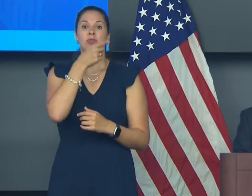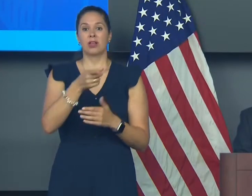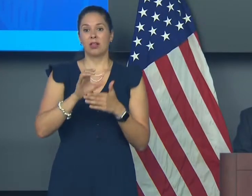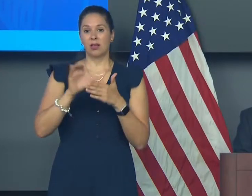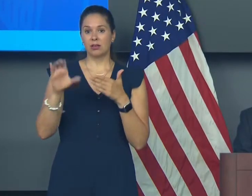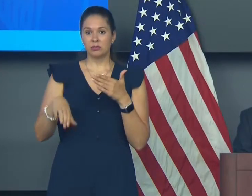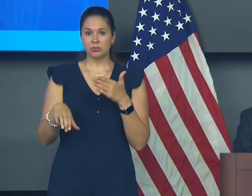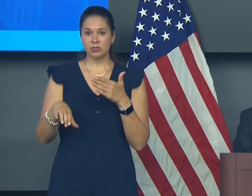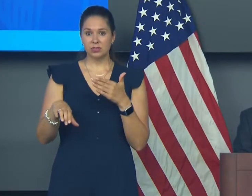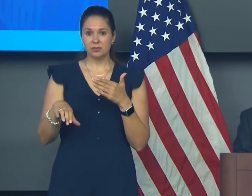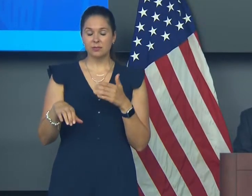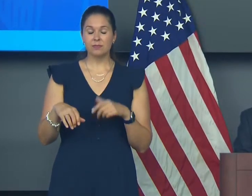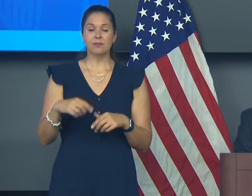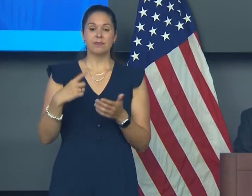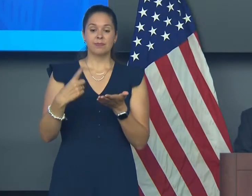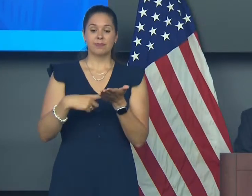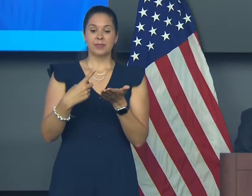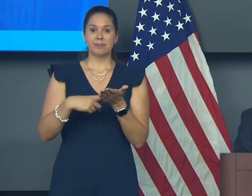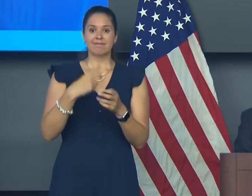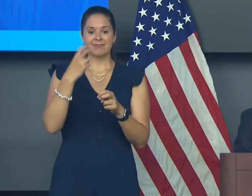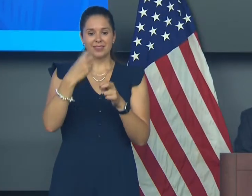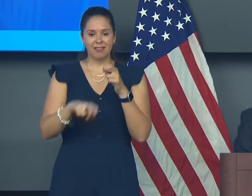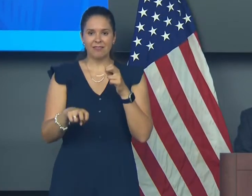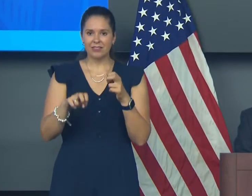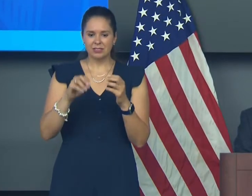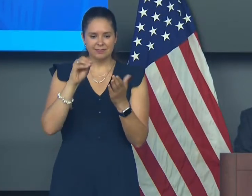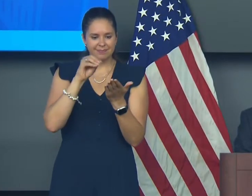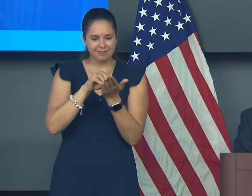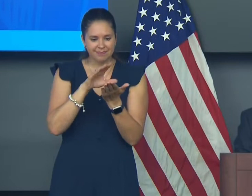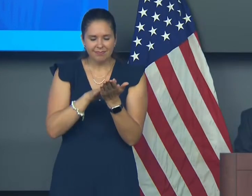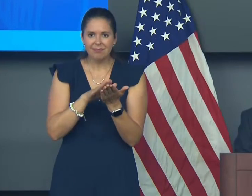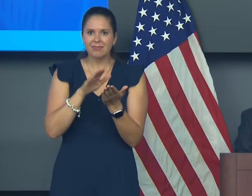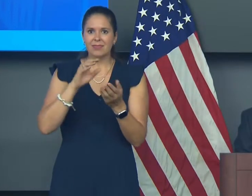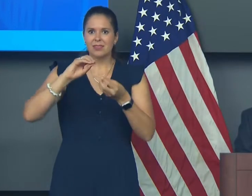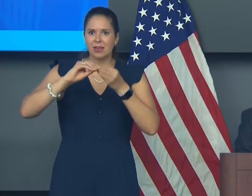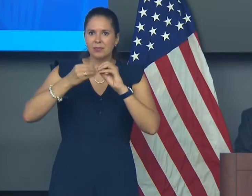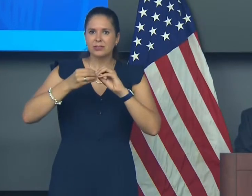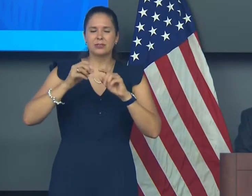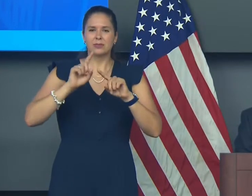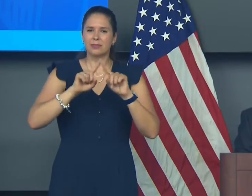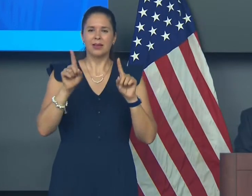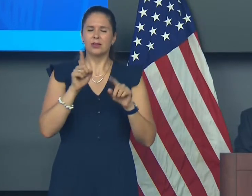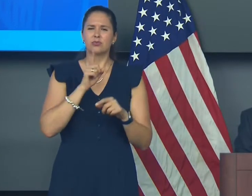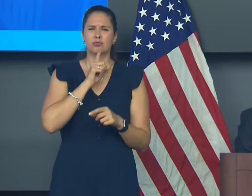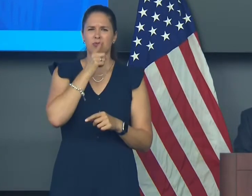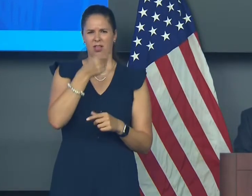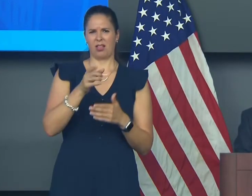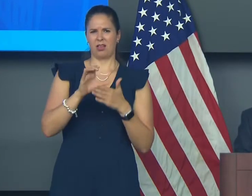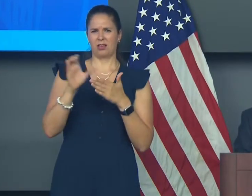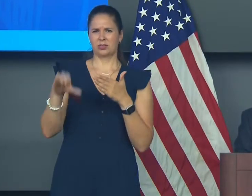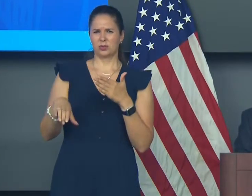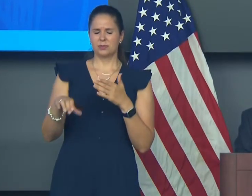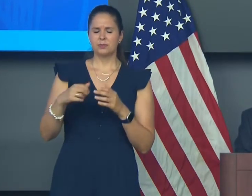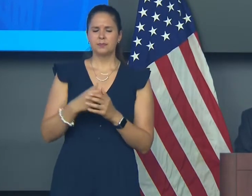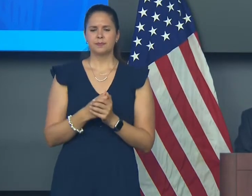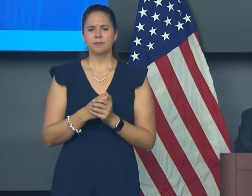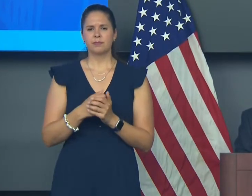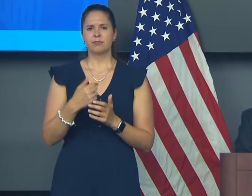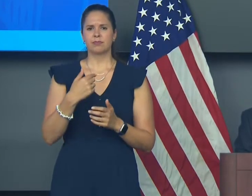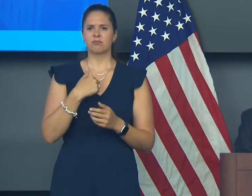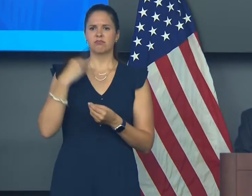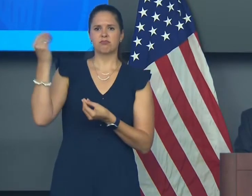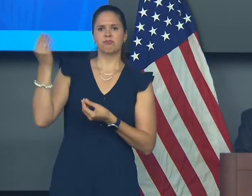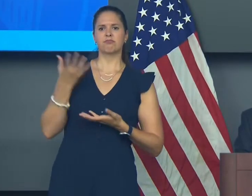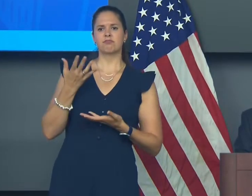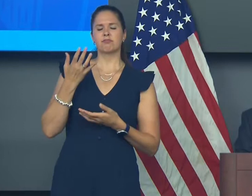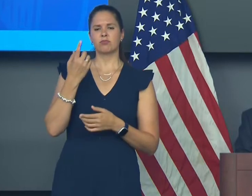consequences. Sometimes difficult to quantify, but very real consequences. I was told of